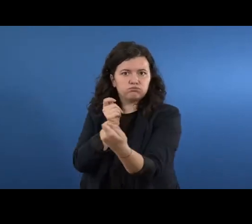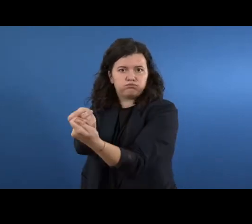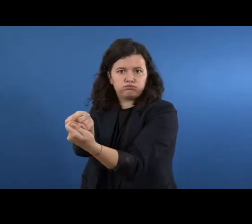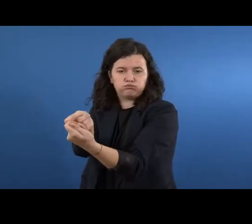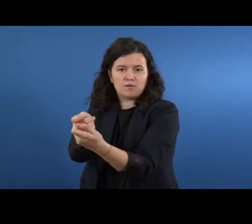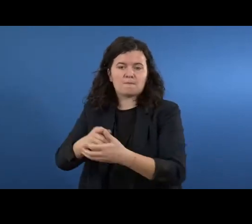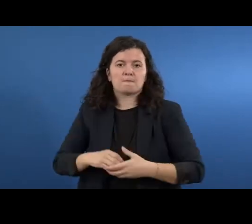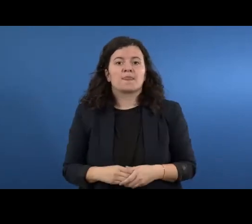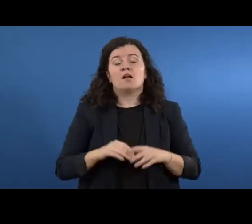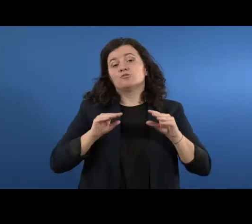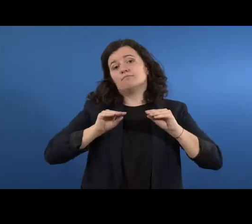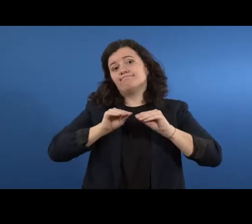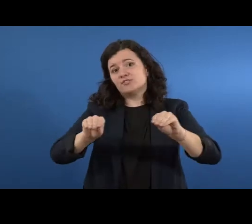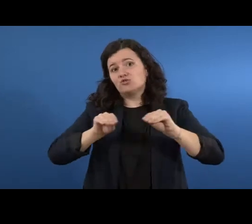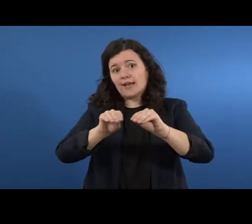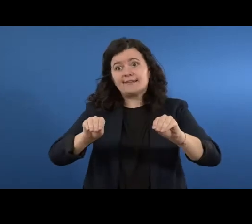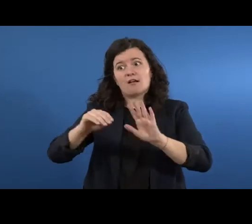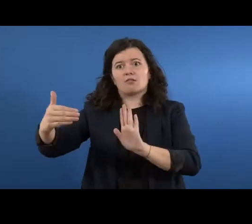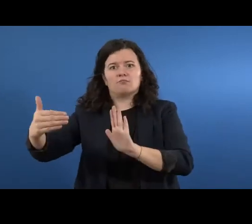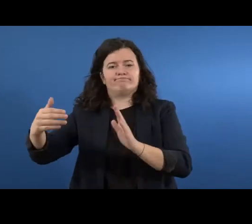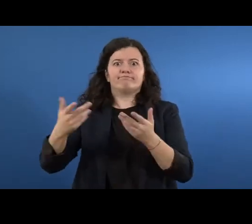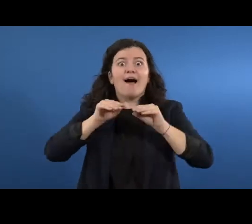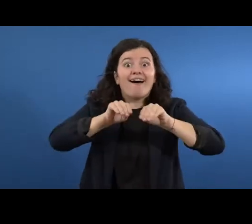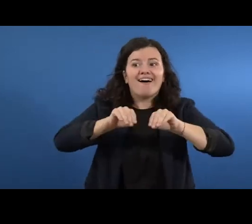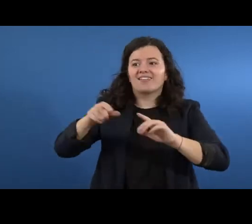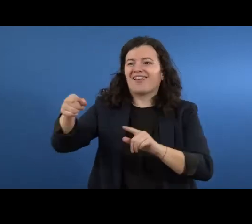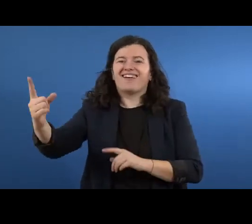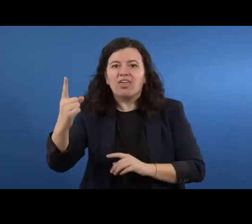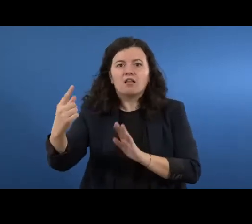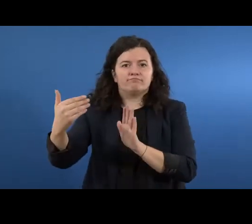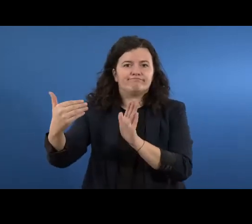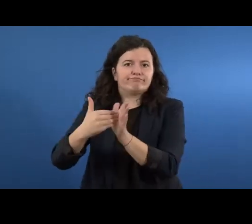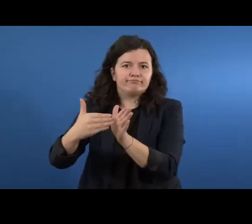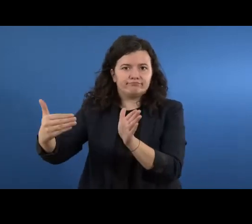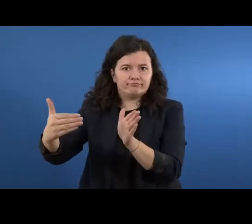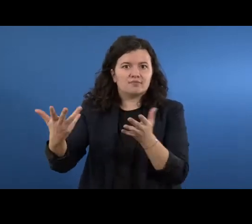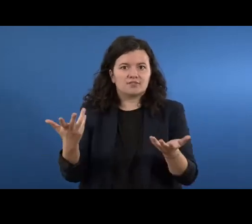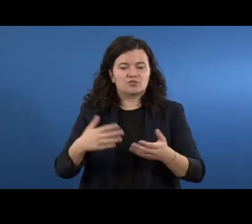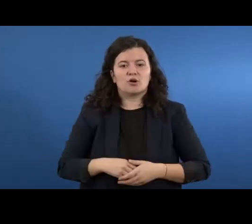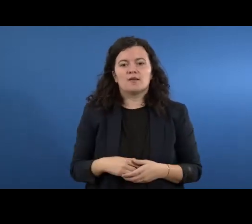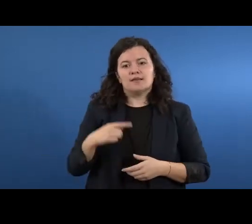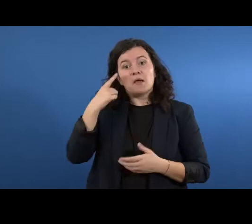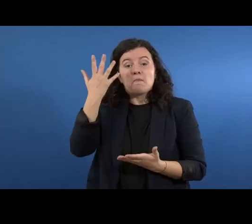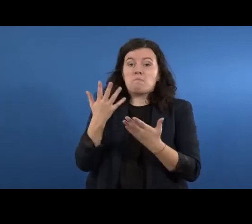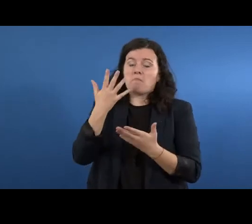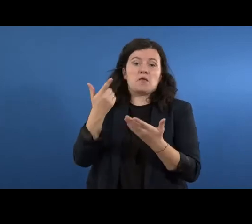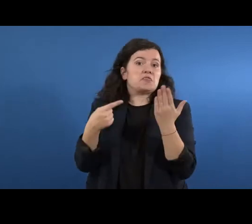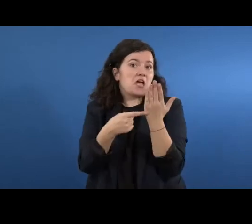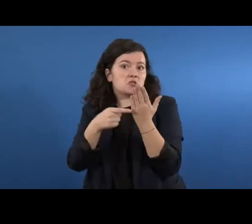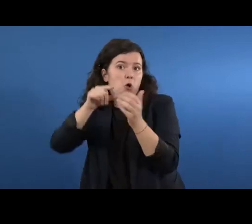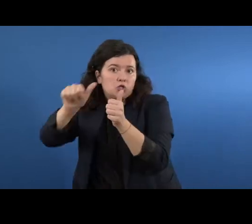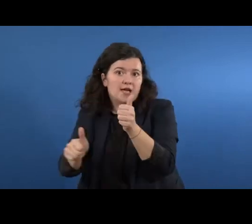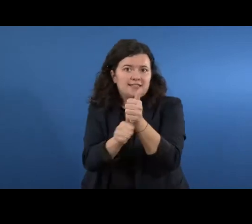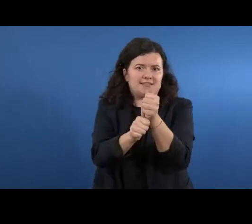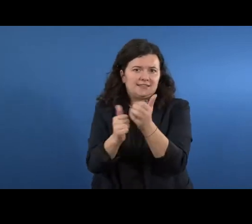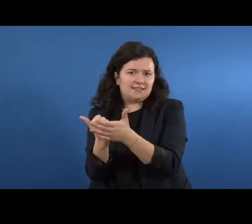obstacles, even with in-person instructor-led training. And assistive technologies have a role to play,